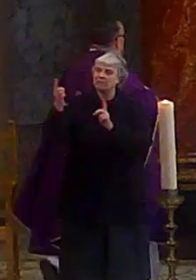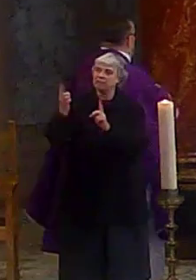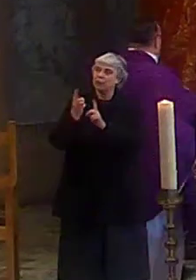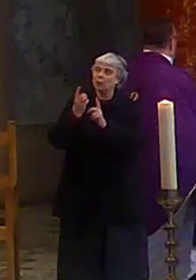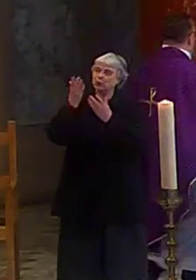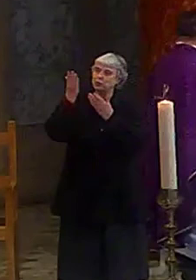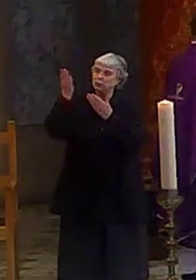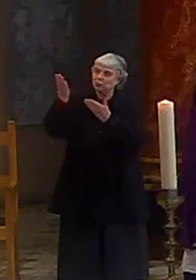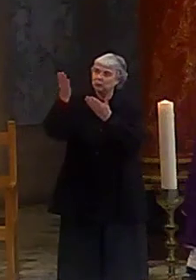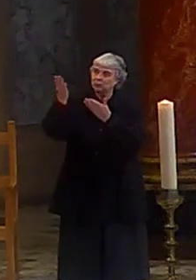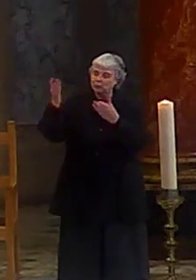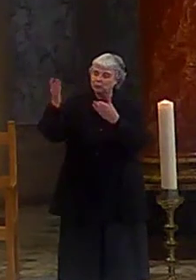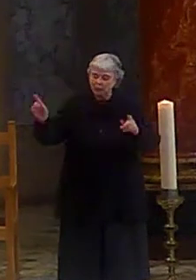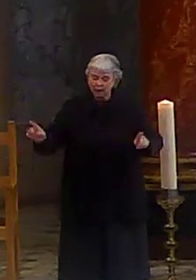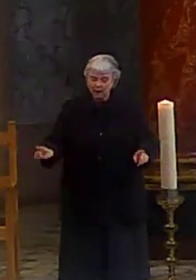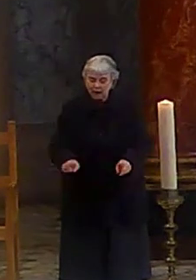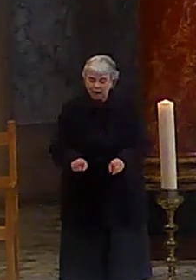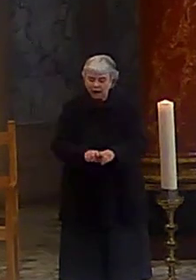before you